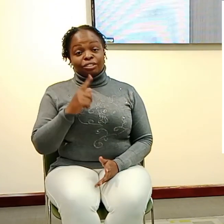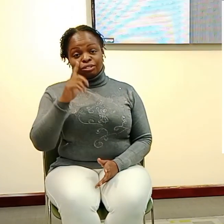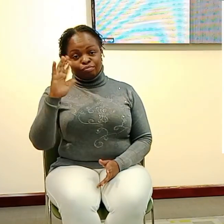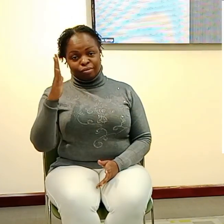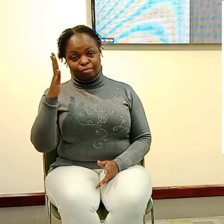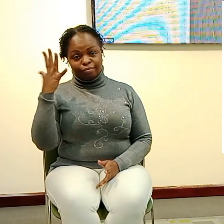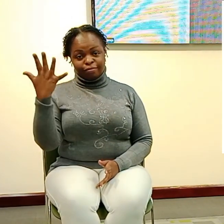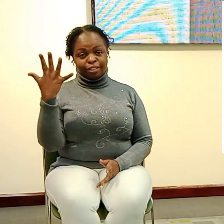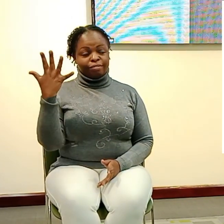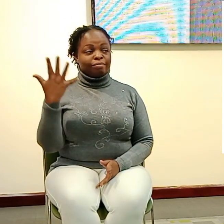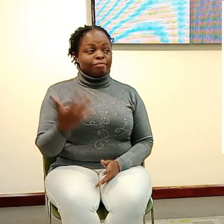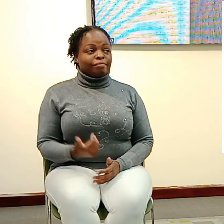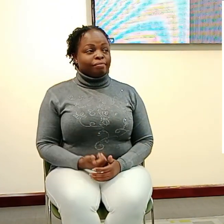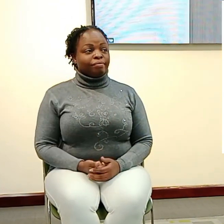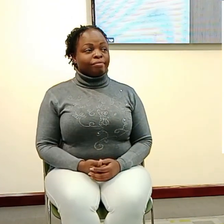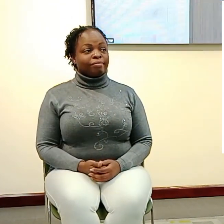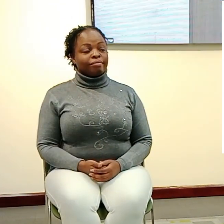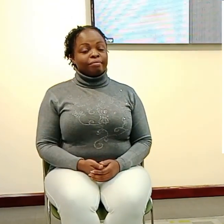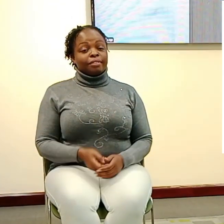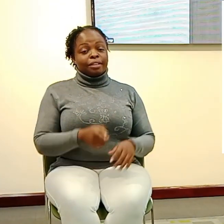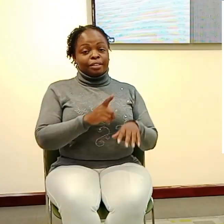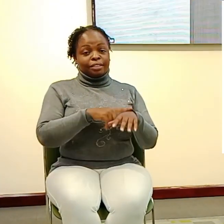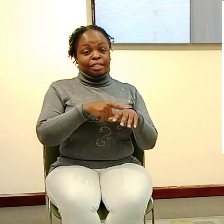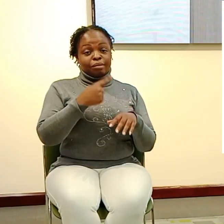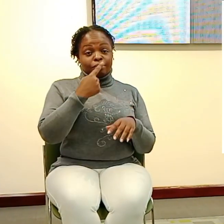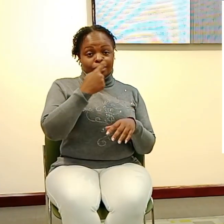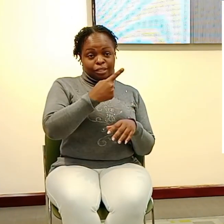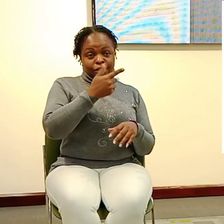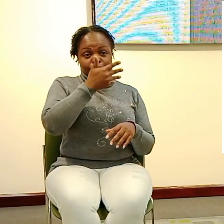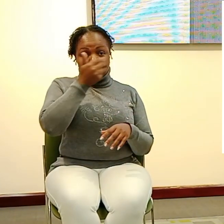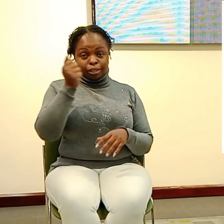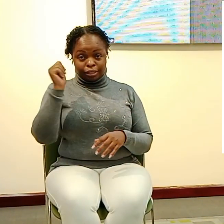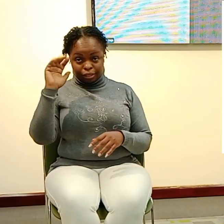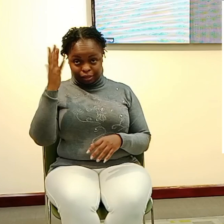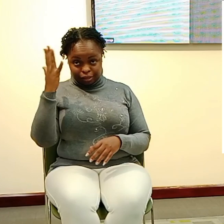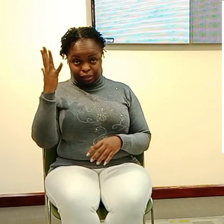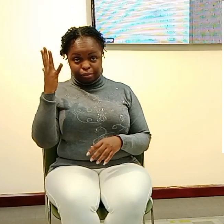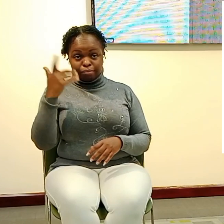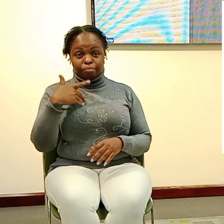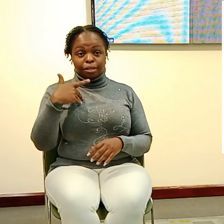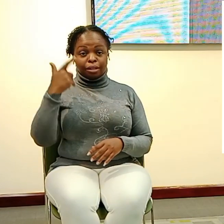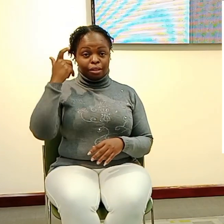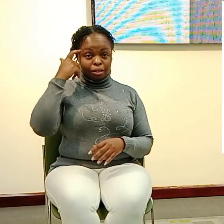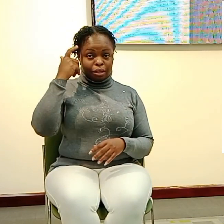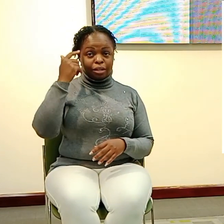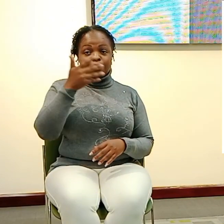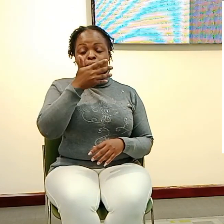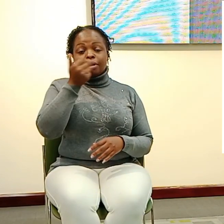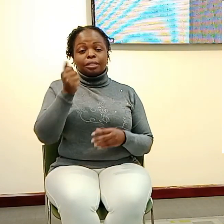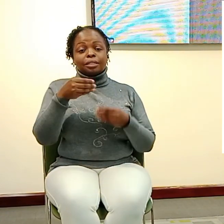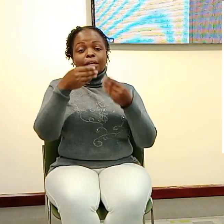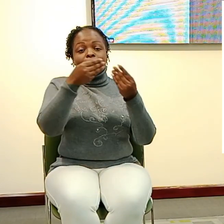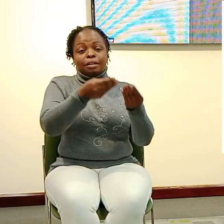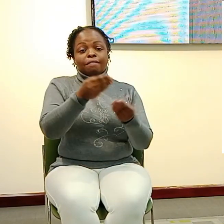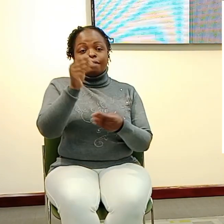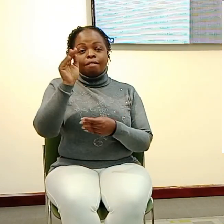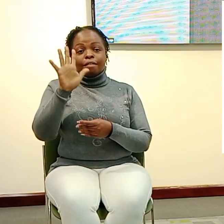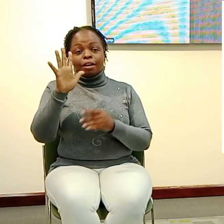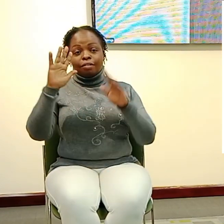I think when she said we give him a better clap, I think we need to give him a 5 factorial